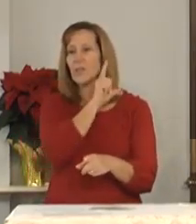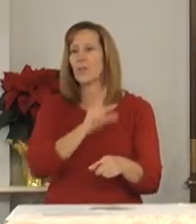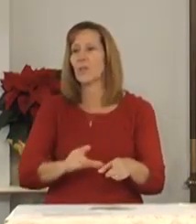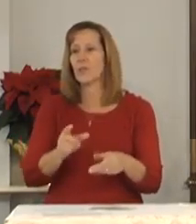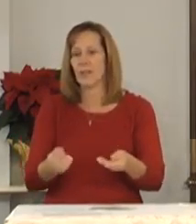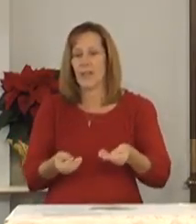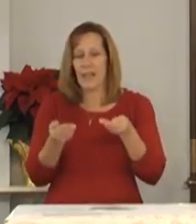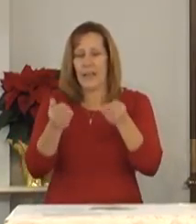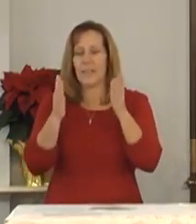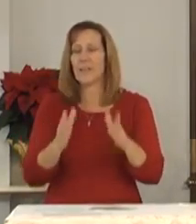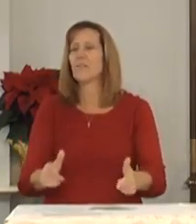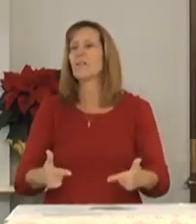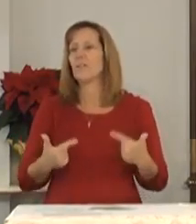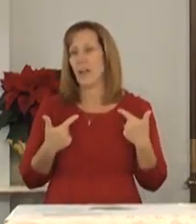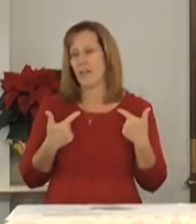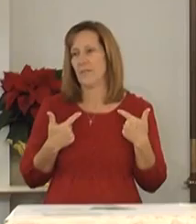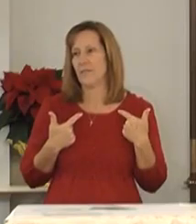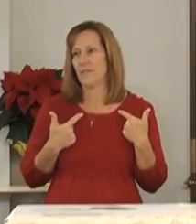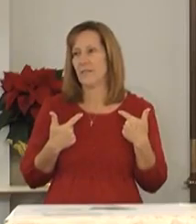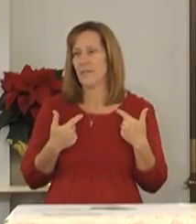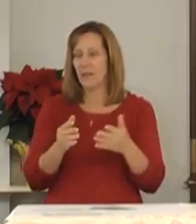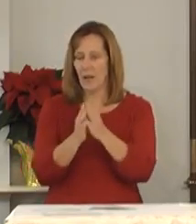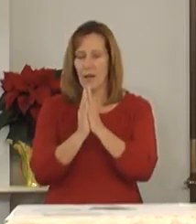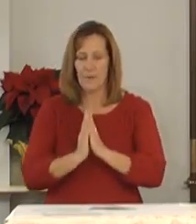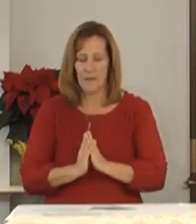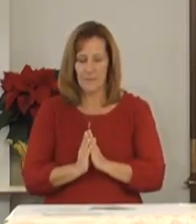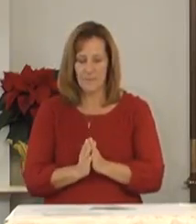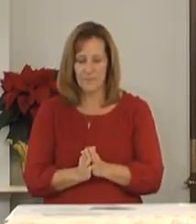and giver of life. Amen.